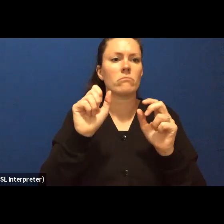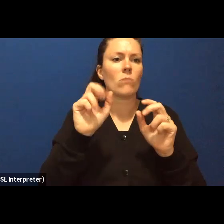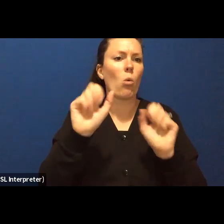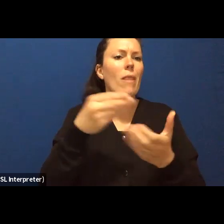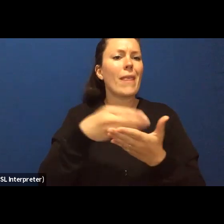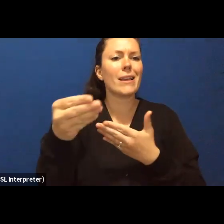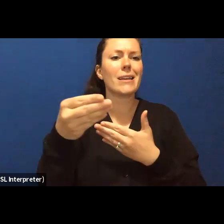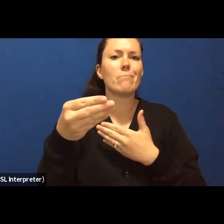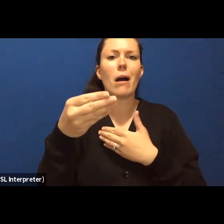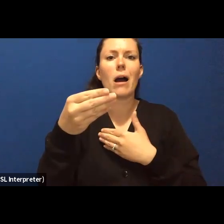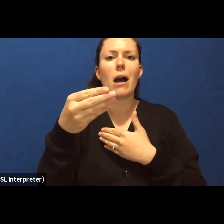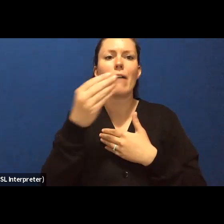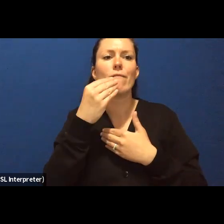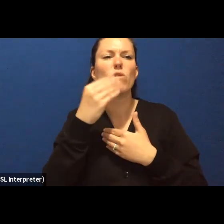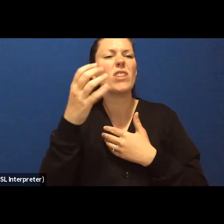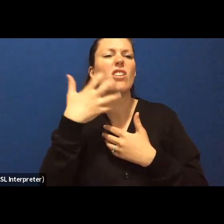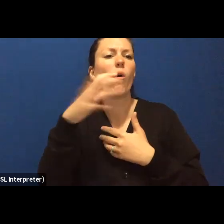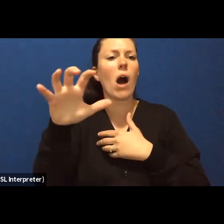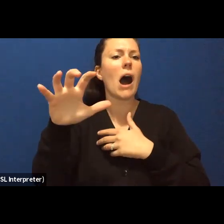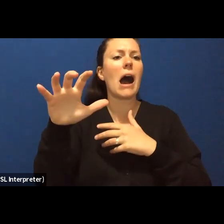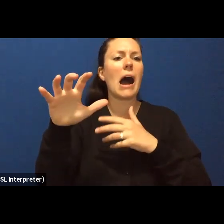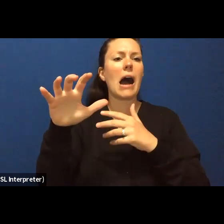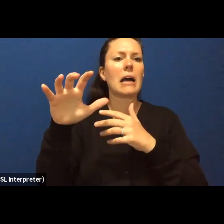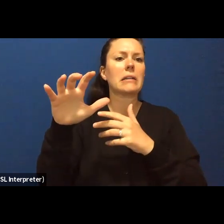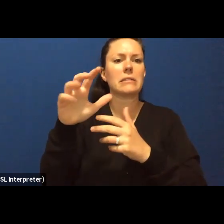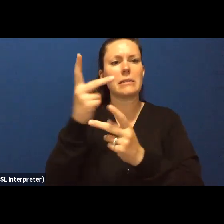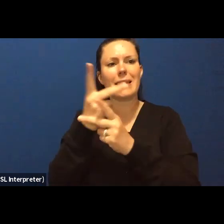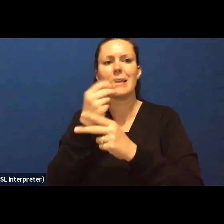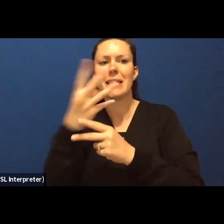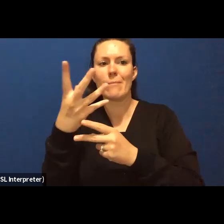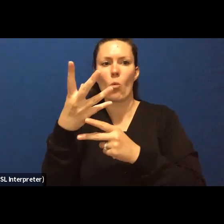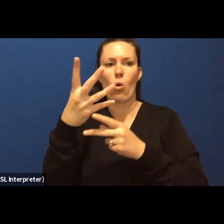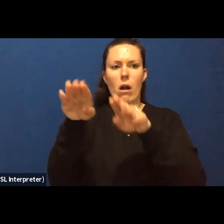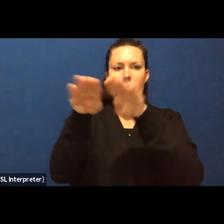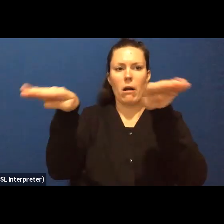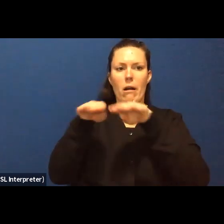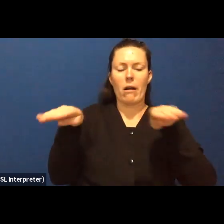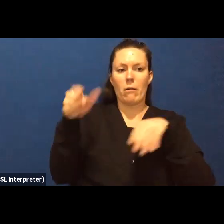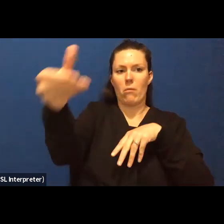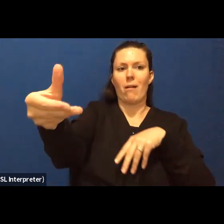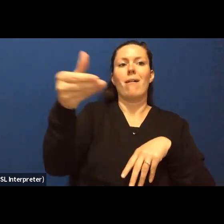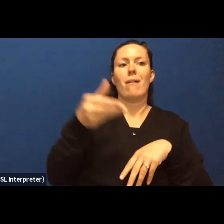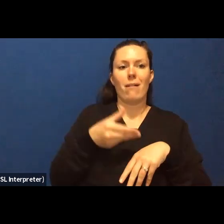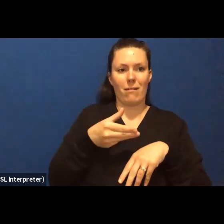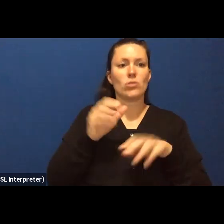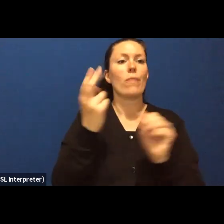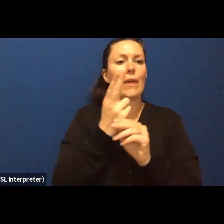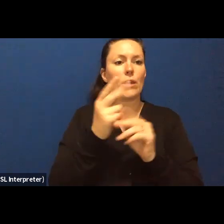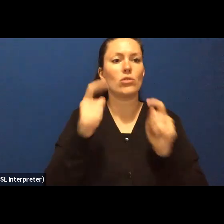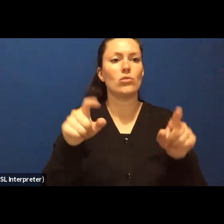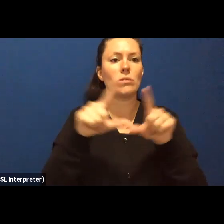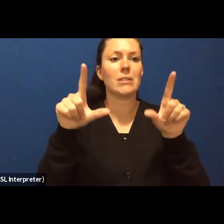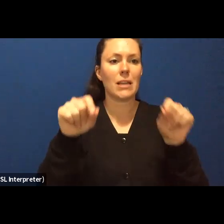like the hot bar, where it's food that's already cooked and it's hot. They can use those gift cards to really purchase